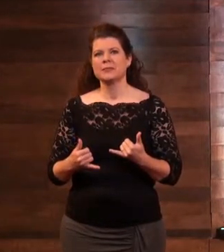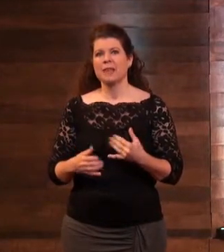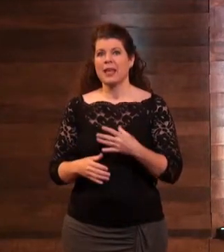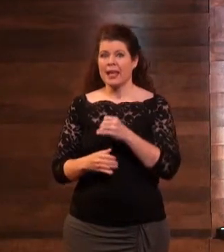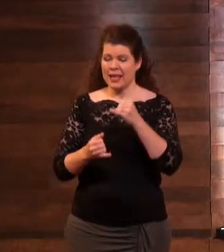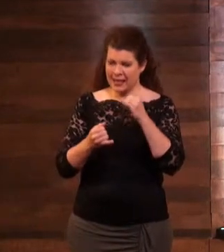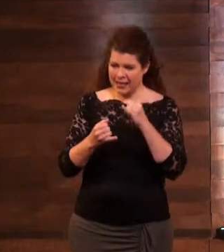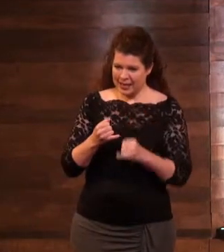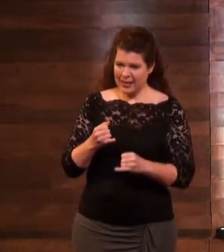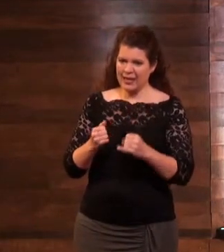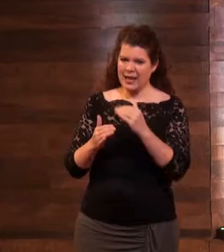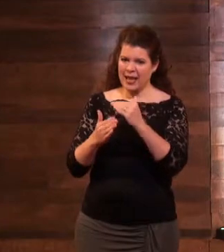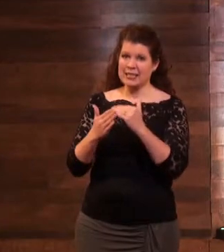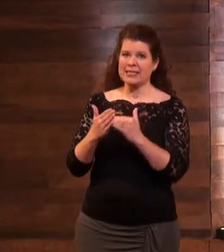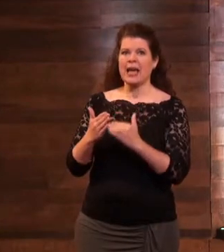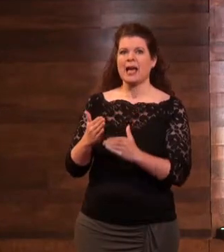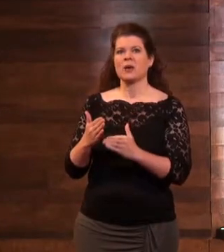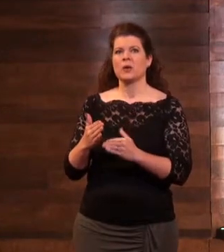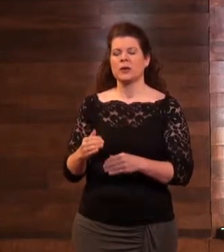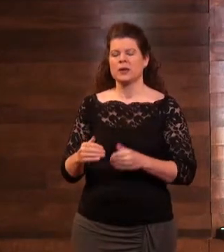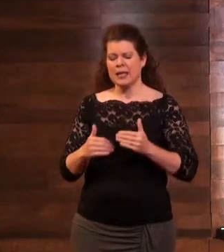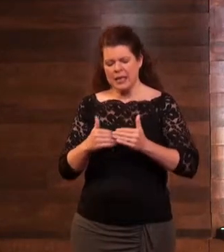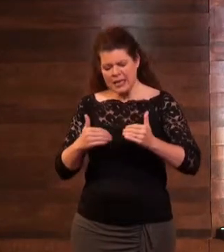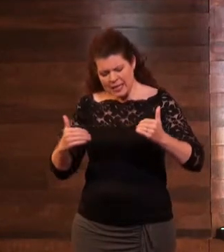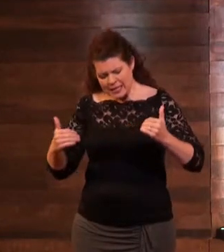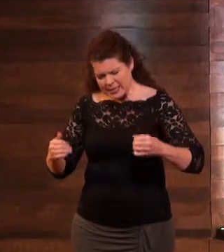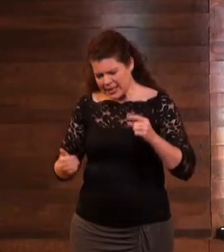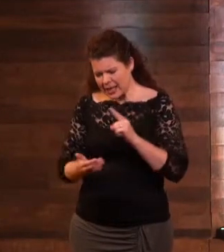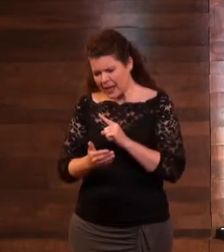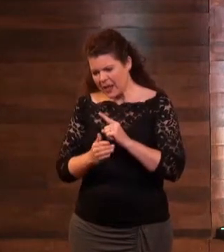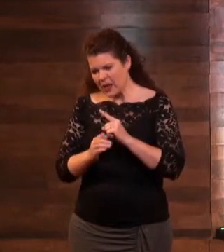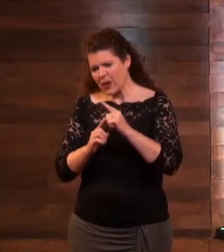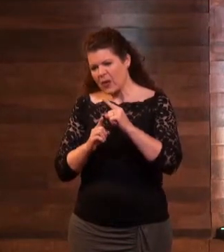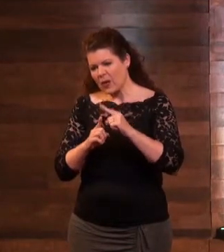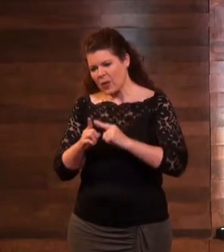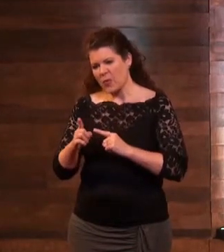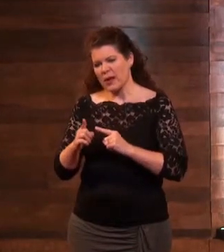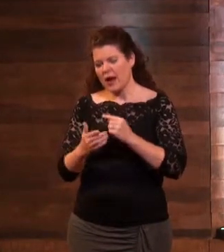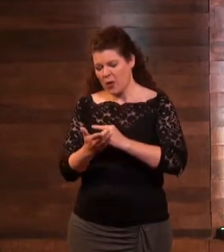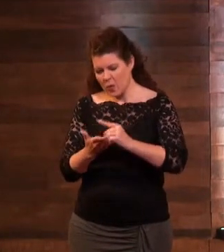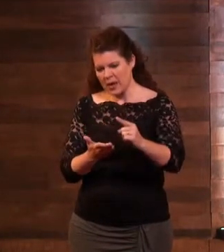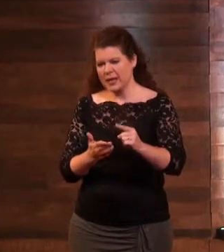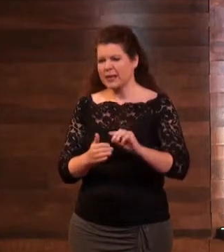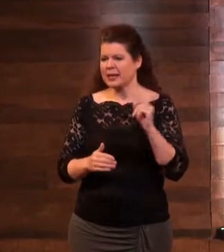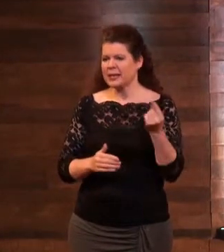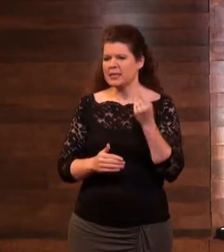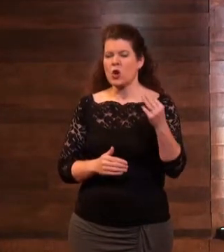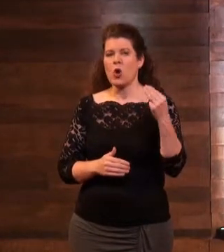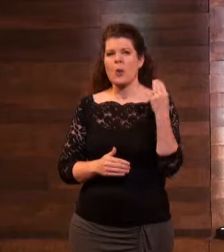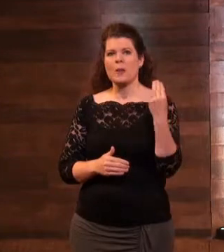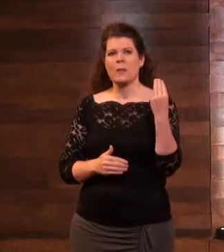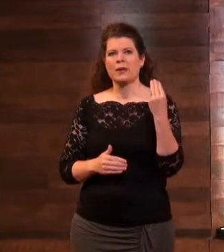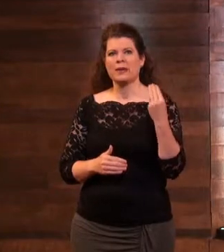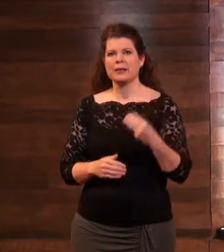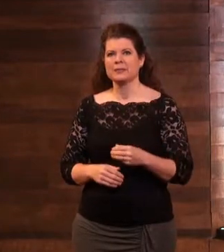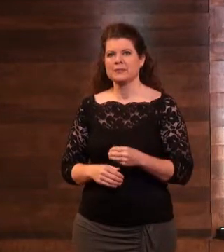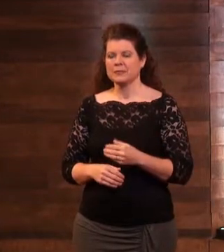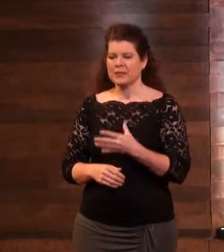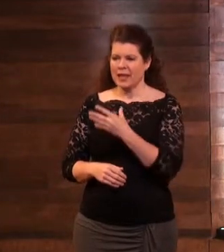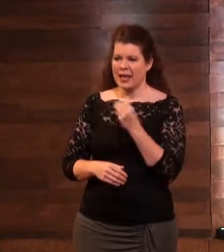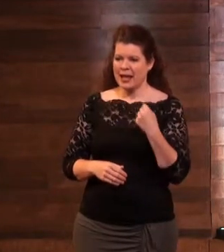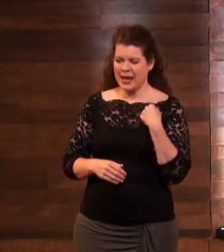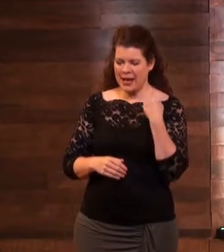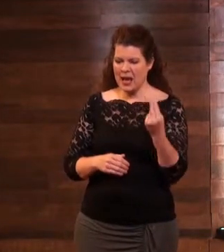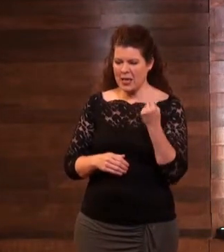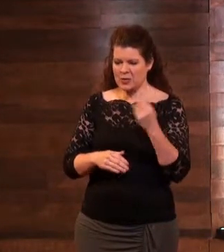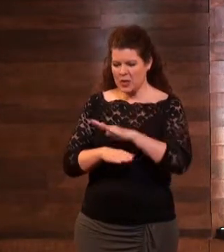ones. It's been a long week already, and it's only Monday. Then this truly desperate plea for vacation. I